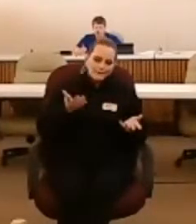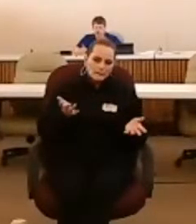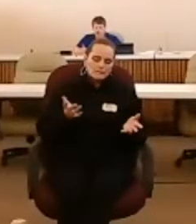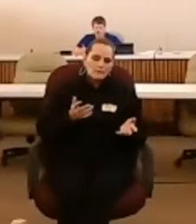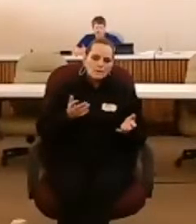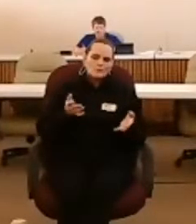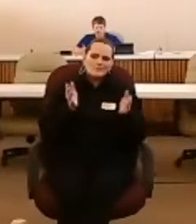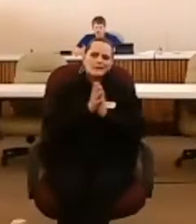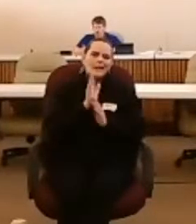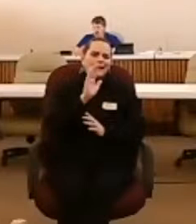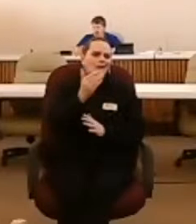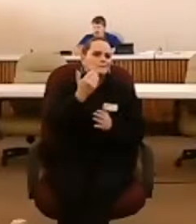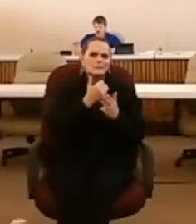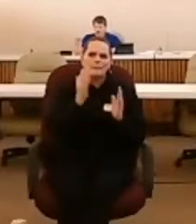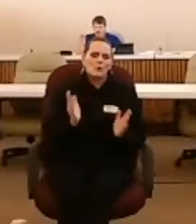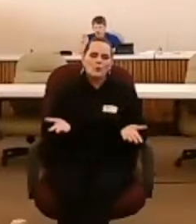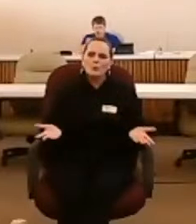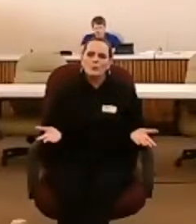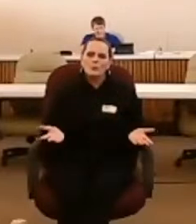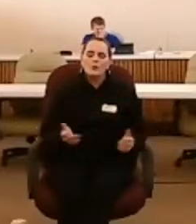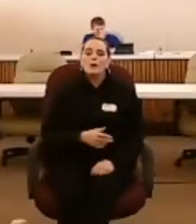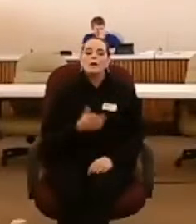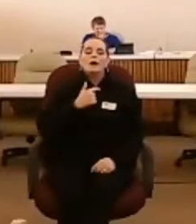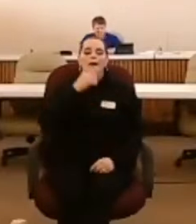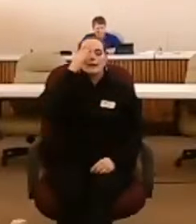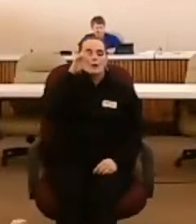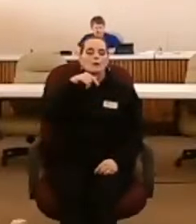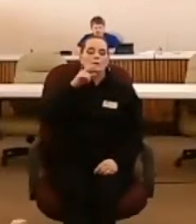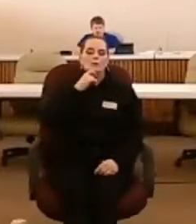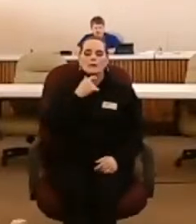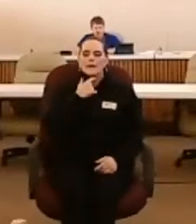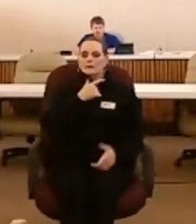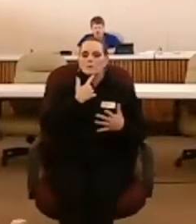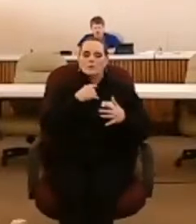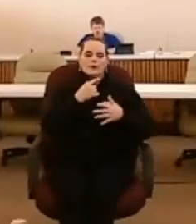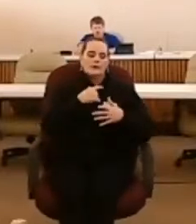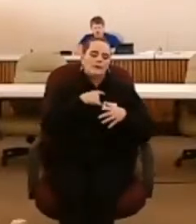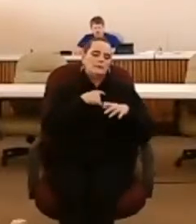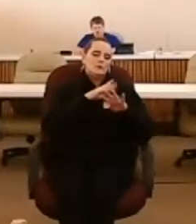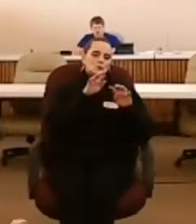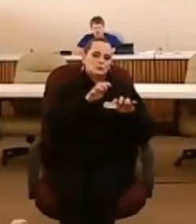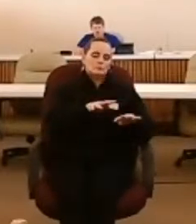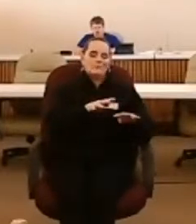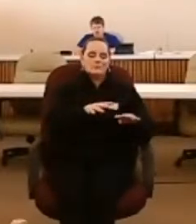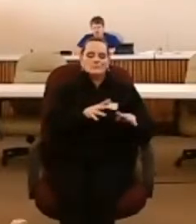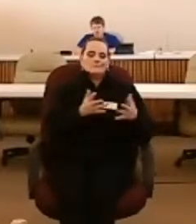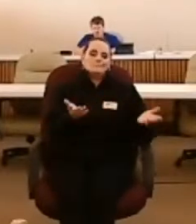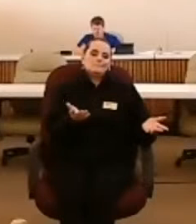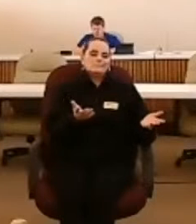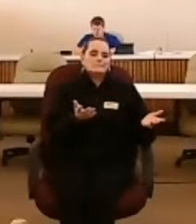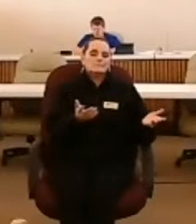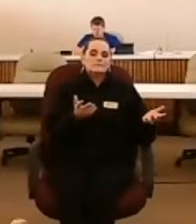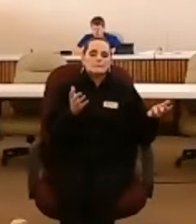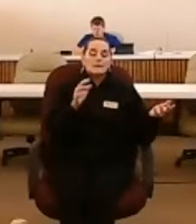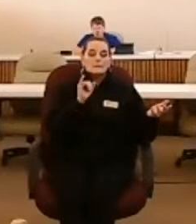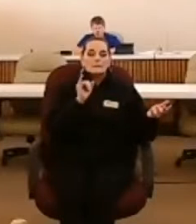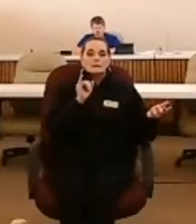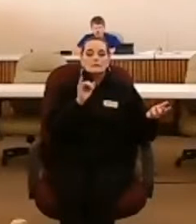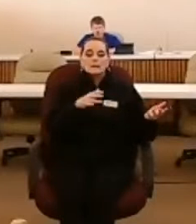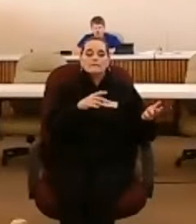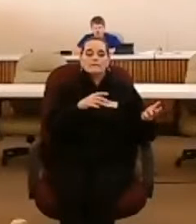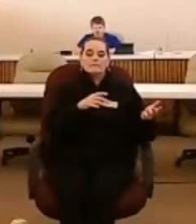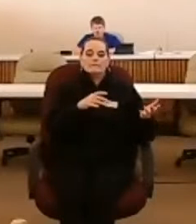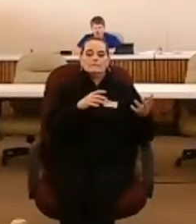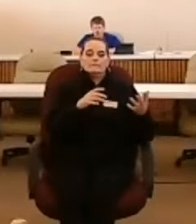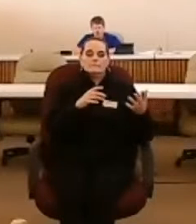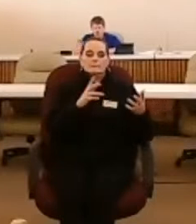with their neighbors. Now I know you guys already did the one survey, but you know, like I said, if what we're proposing and